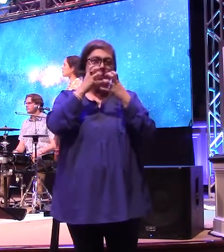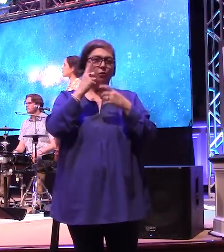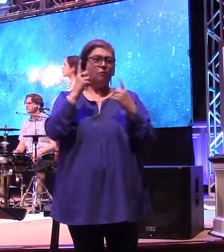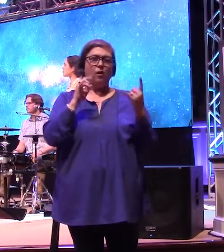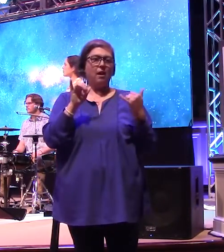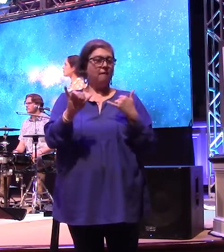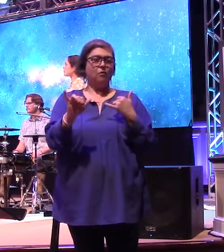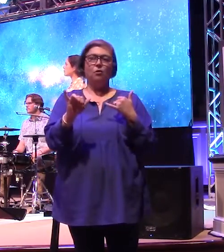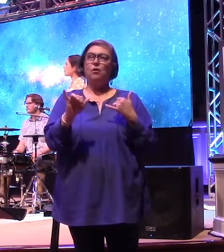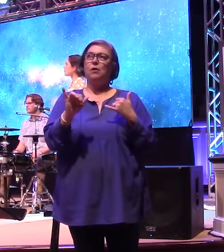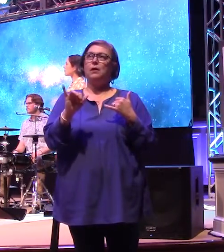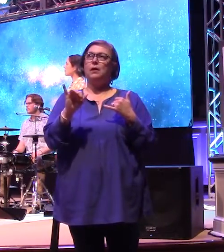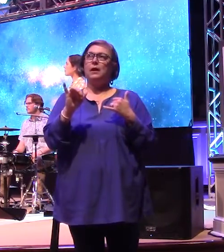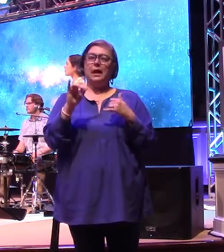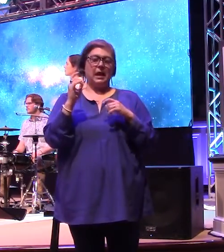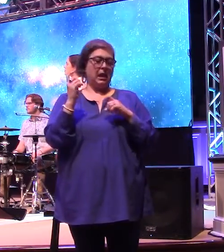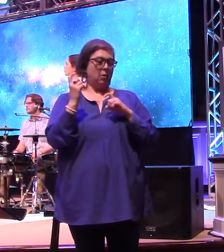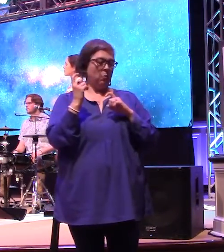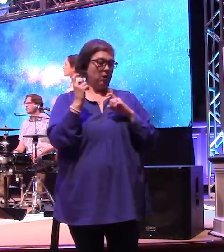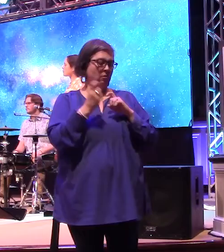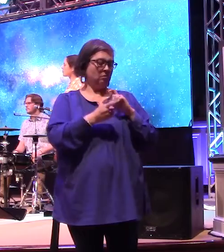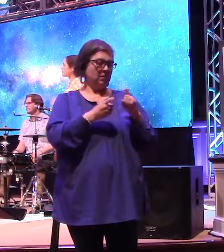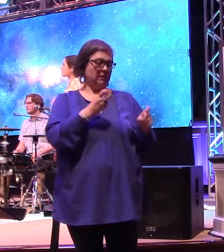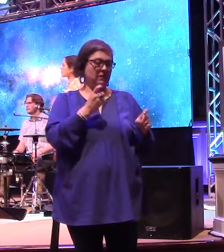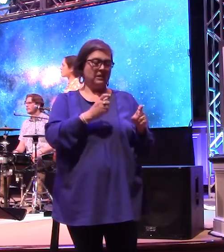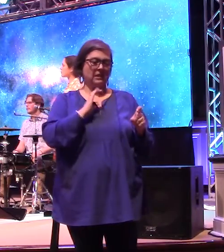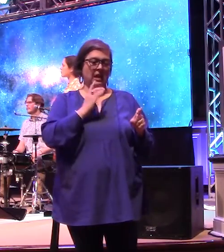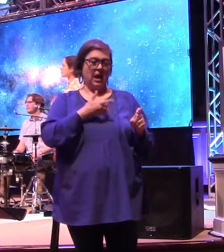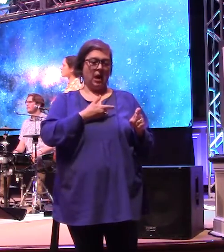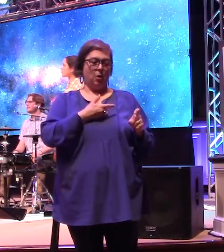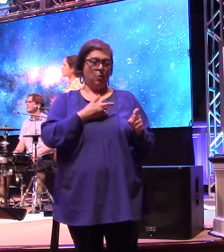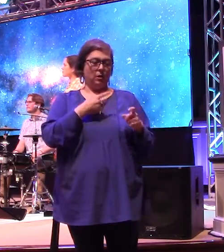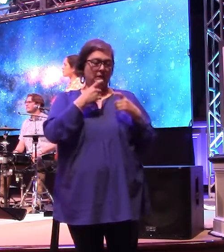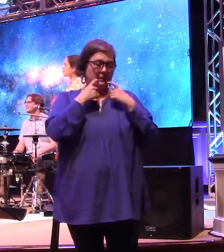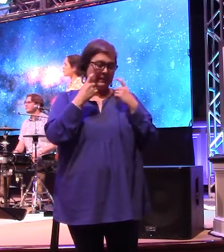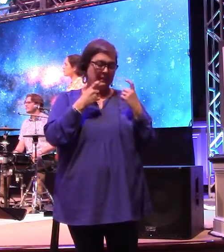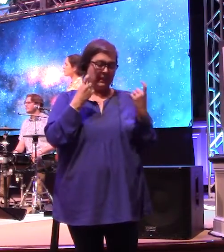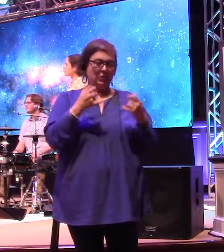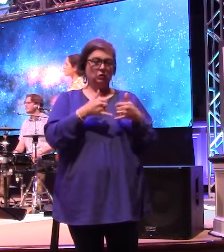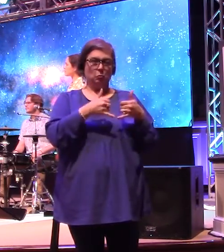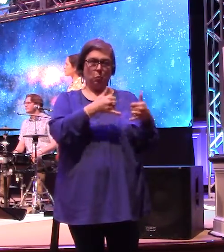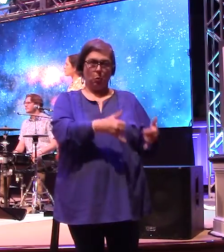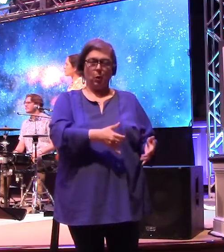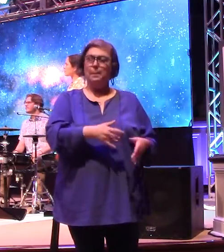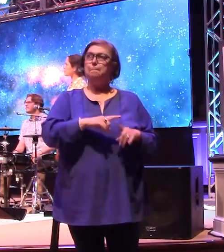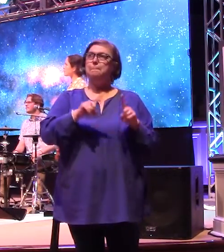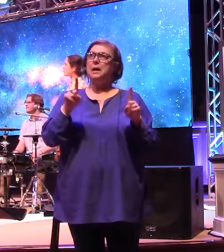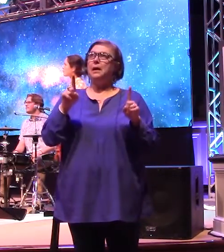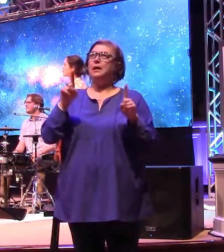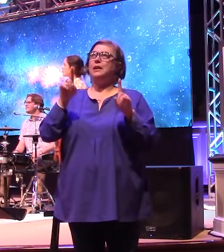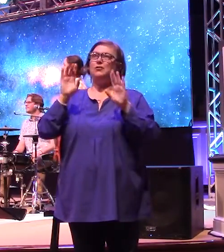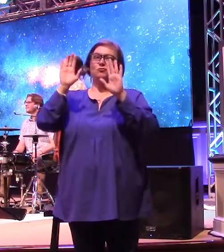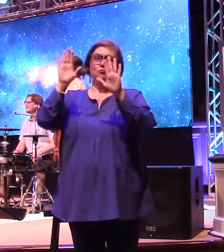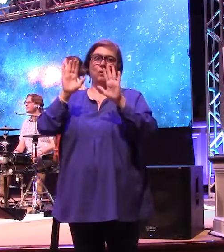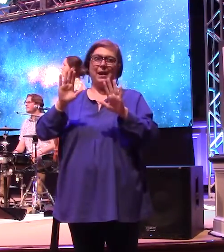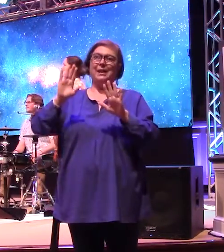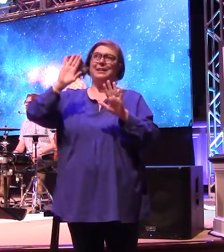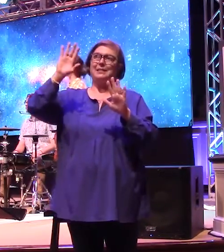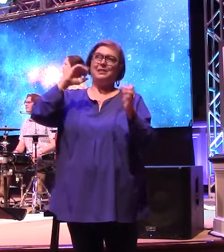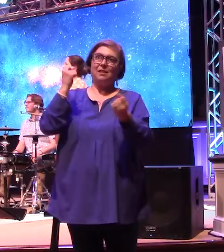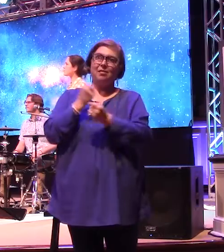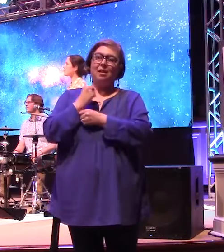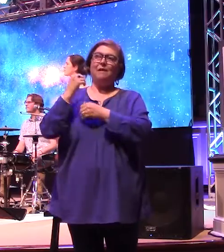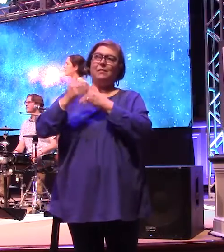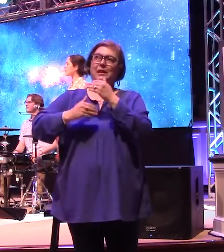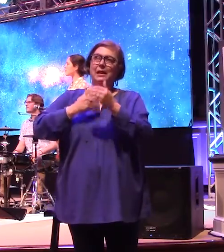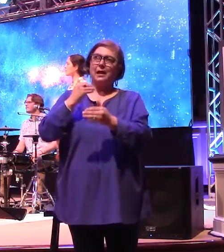sin, nor rewarded us according to our iniquity. For as high as the heavens are above the earth, so great is his loving kindness